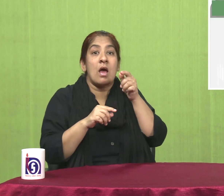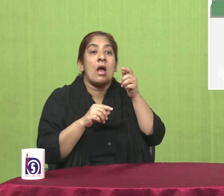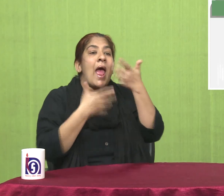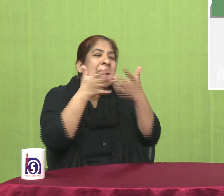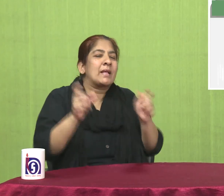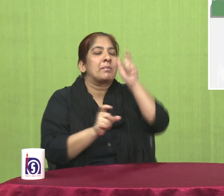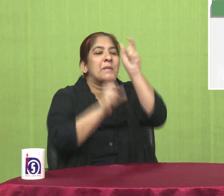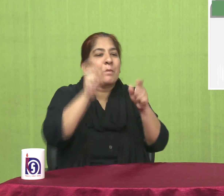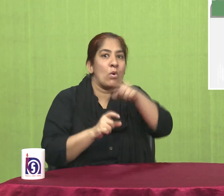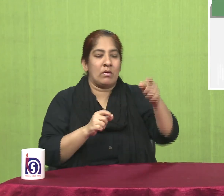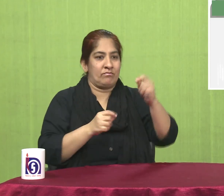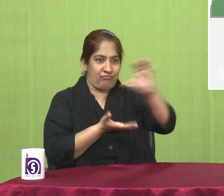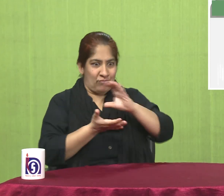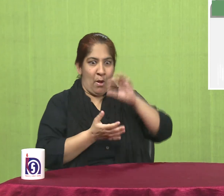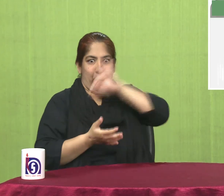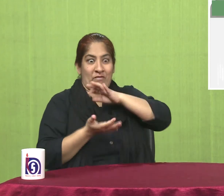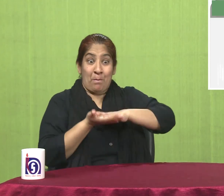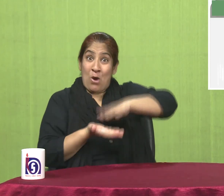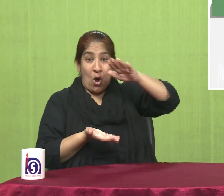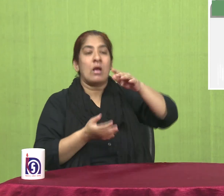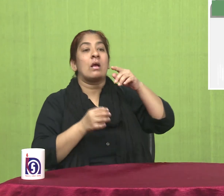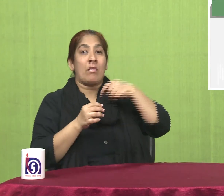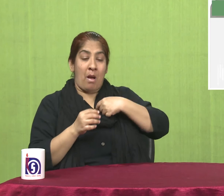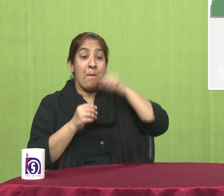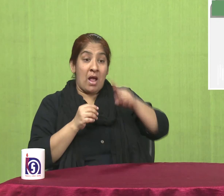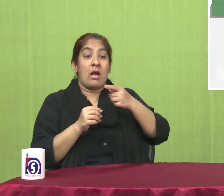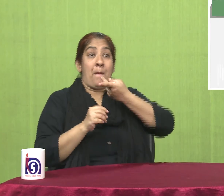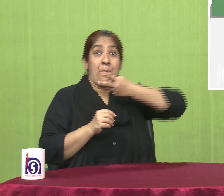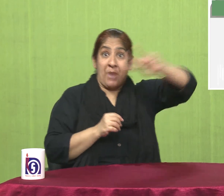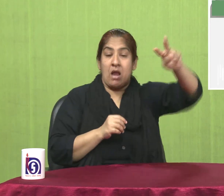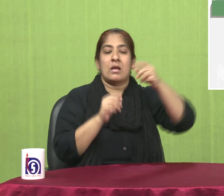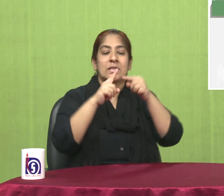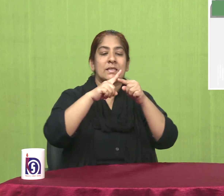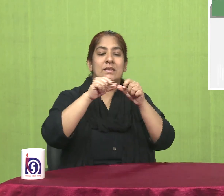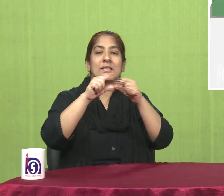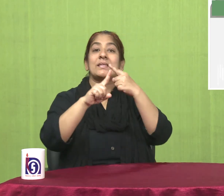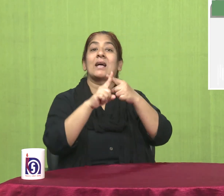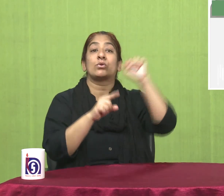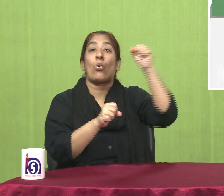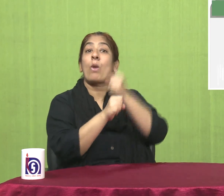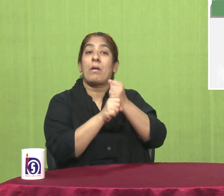This dividend can be given in various forms